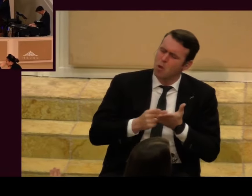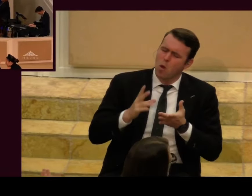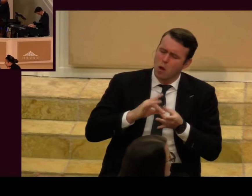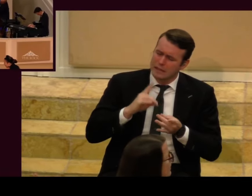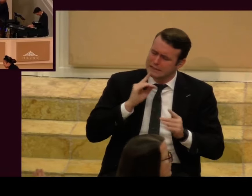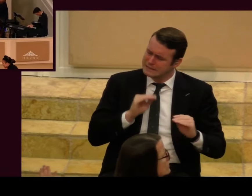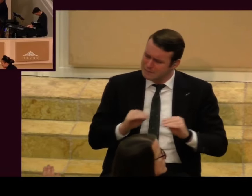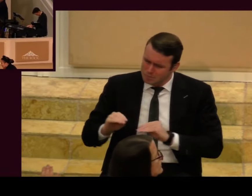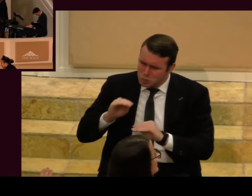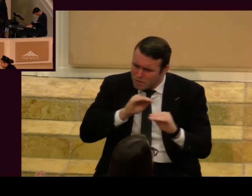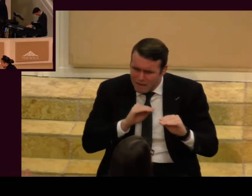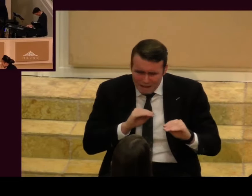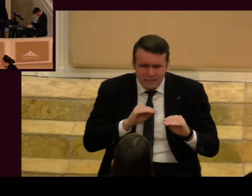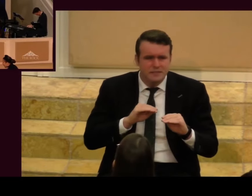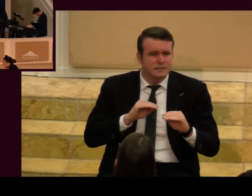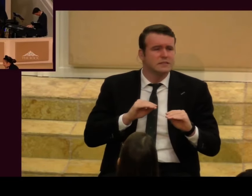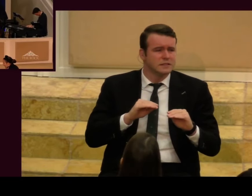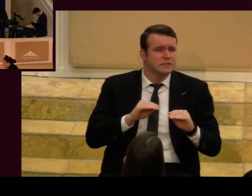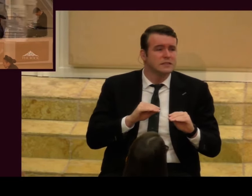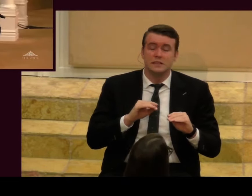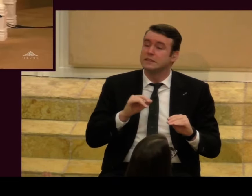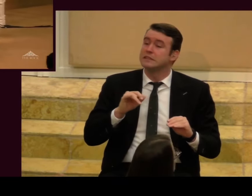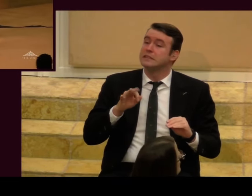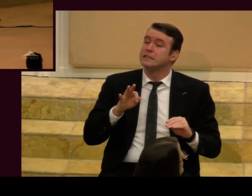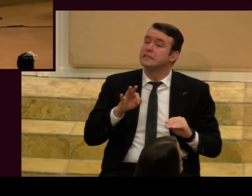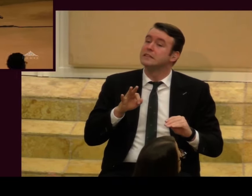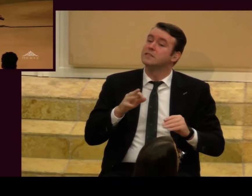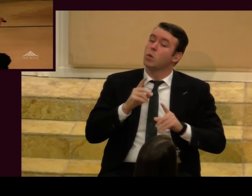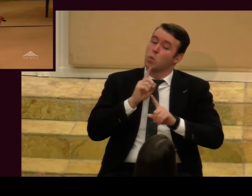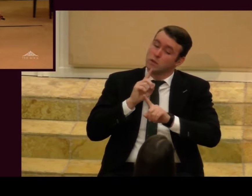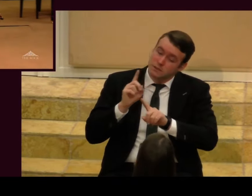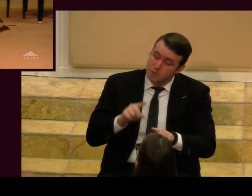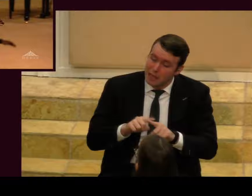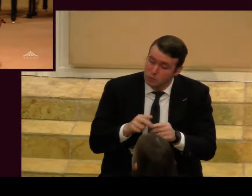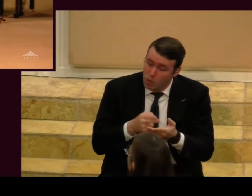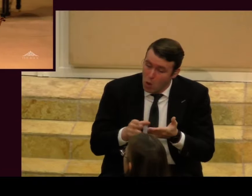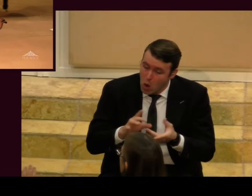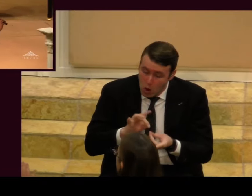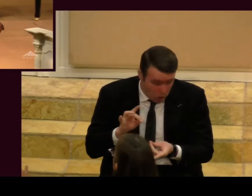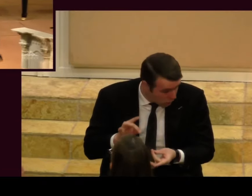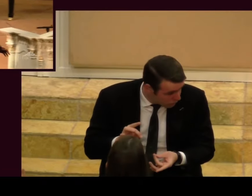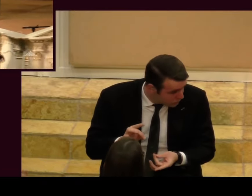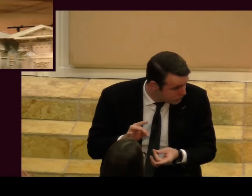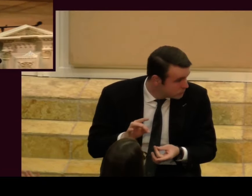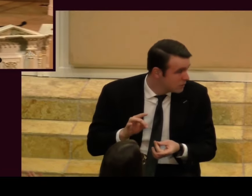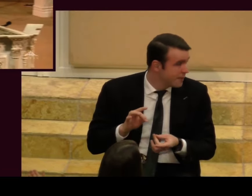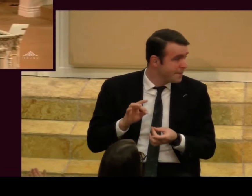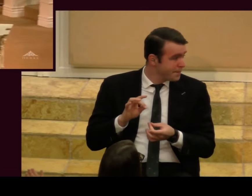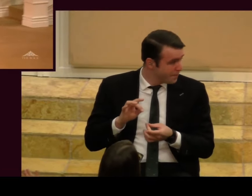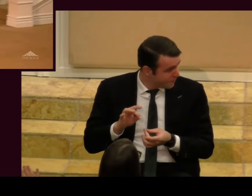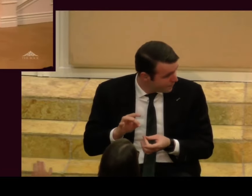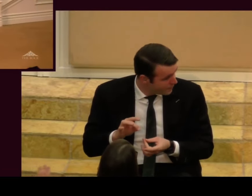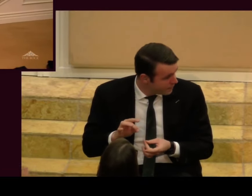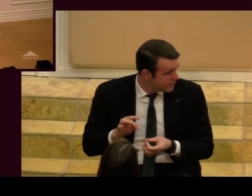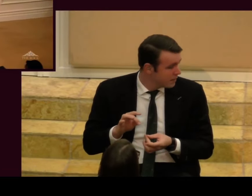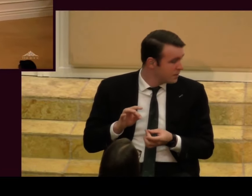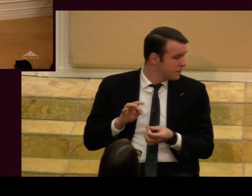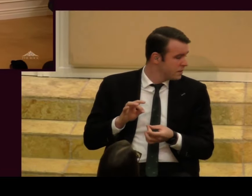Come on, Holy Ghost is moving on your behalf. If you will come down and respond to the Holy Ghost.